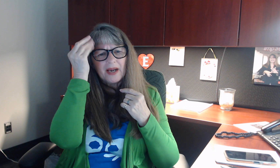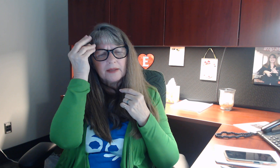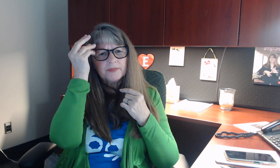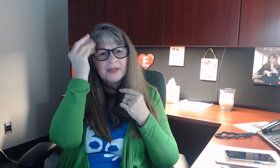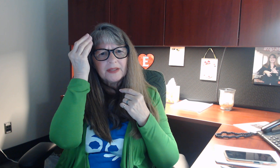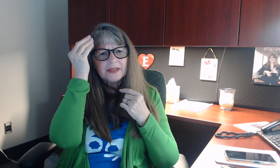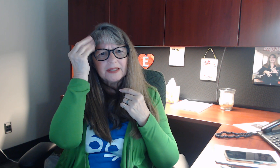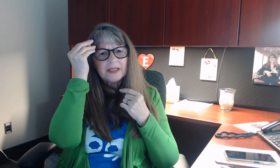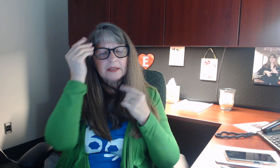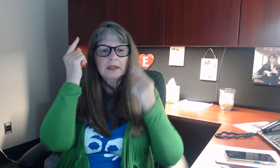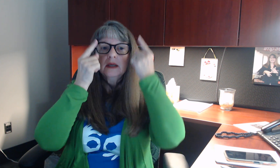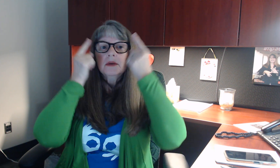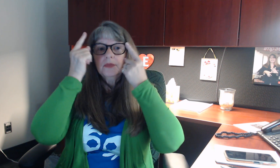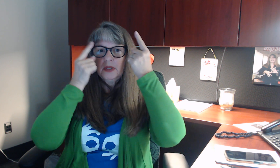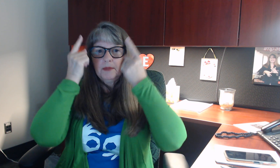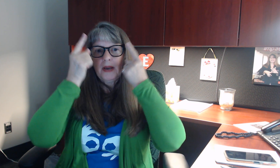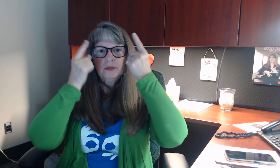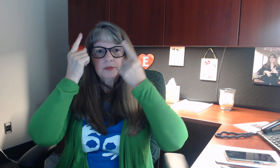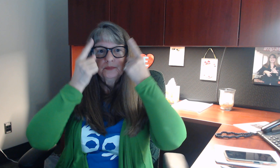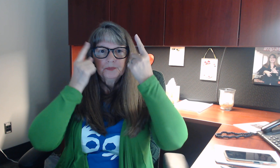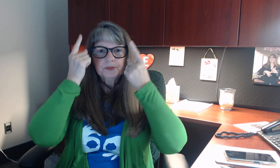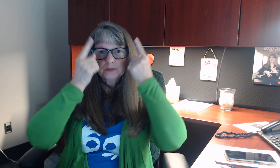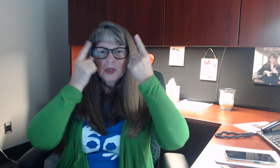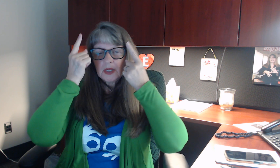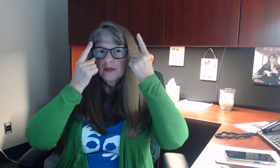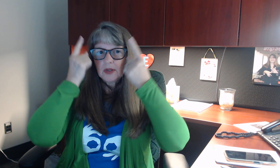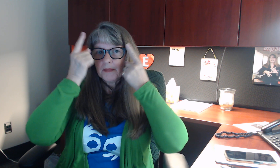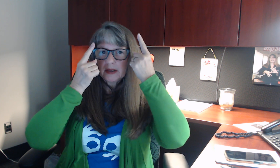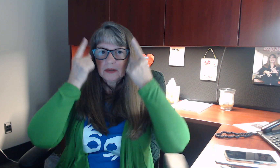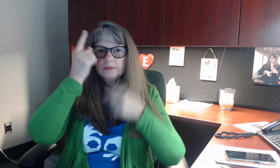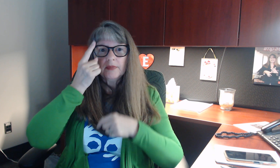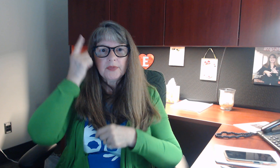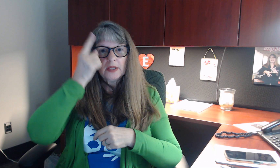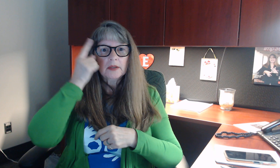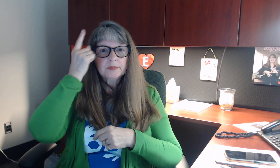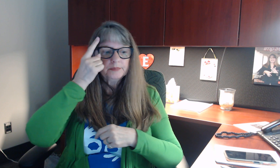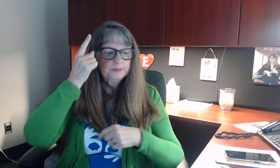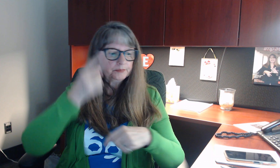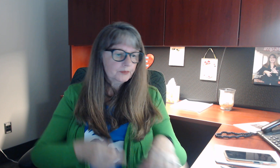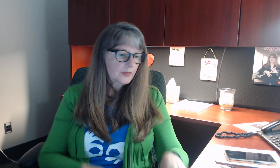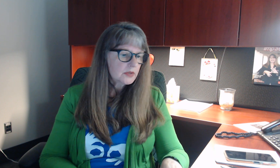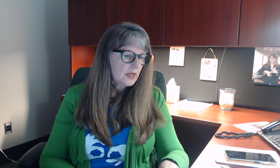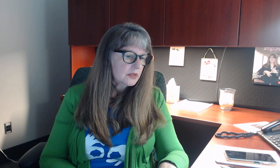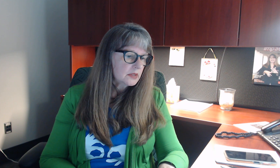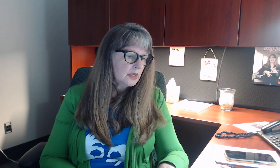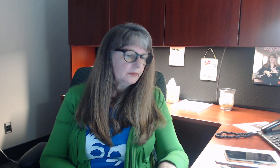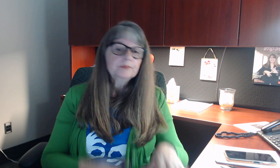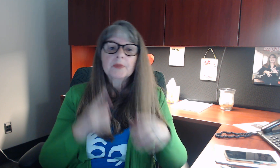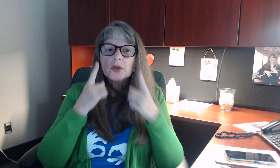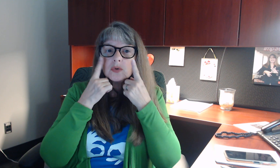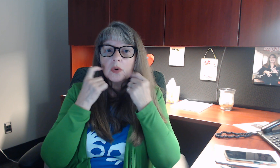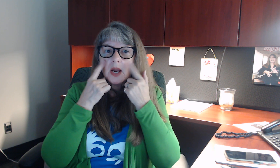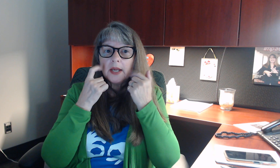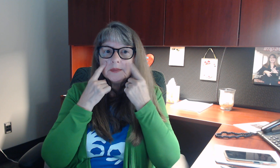Think. Think about. I need to think about it. Think. so that is the sign. To cry,